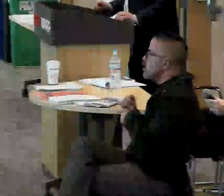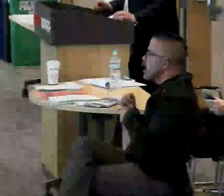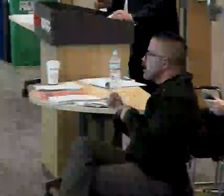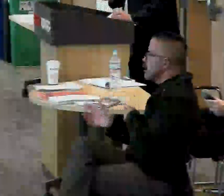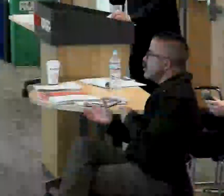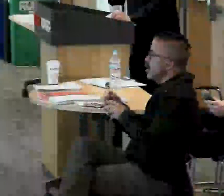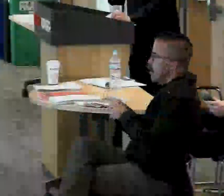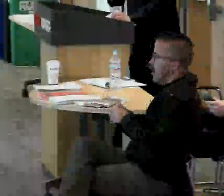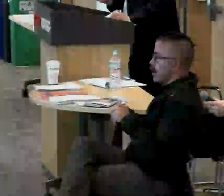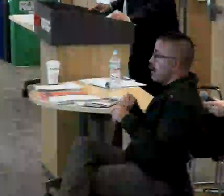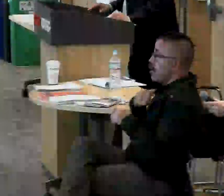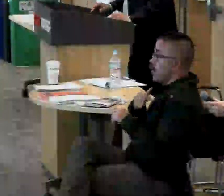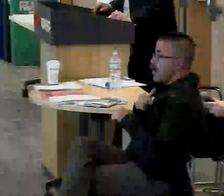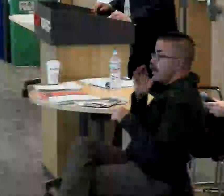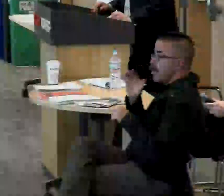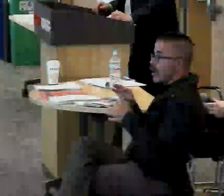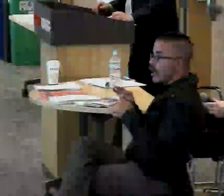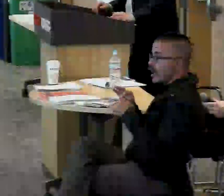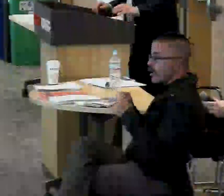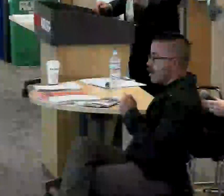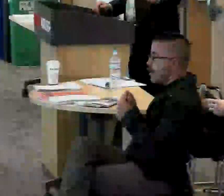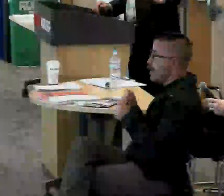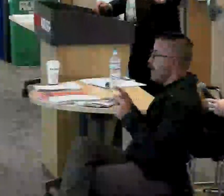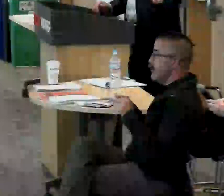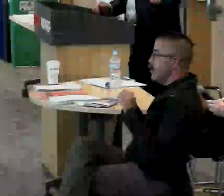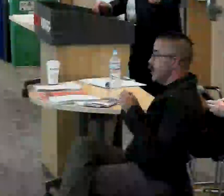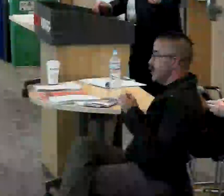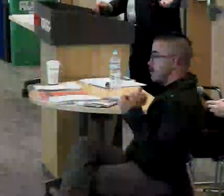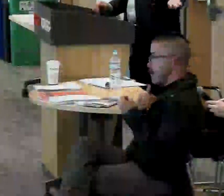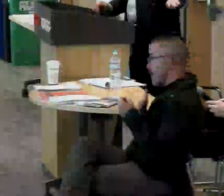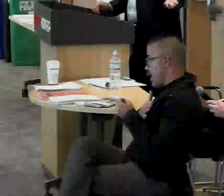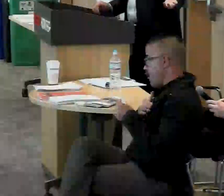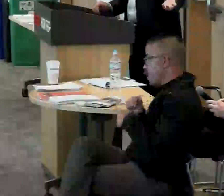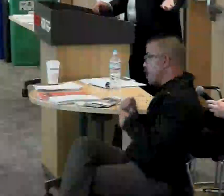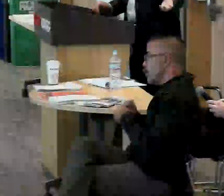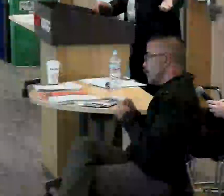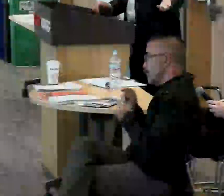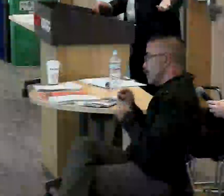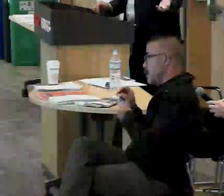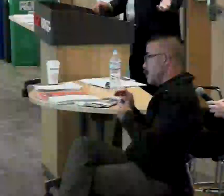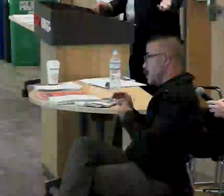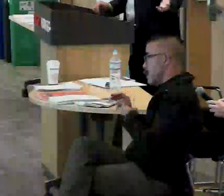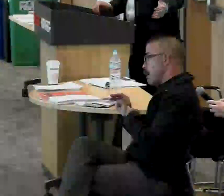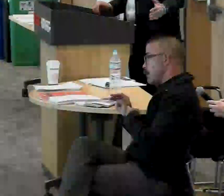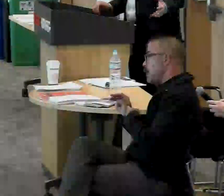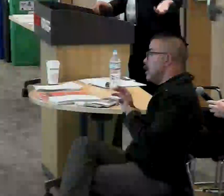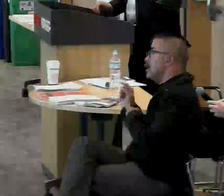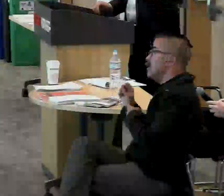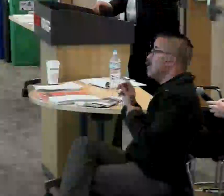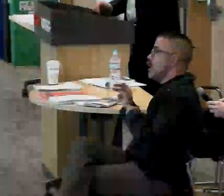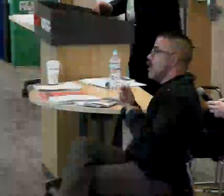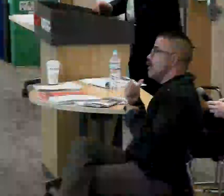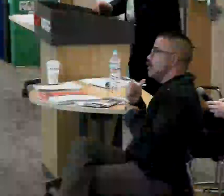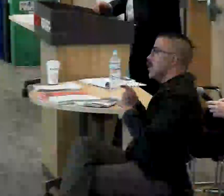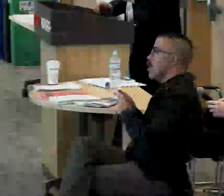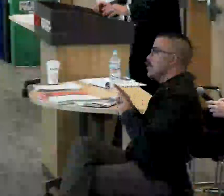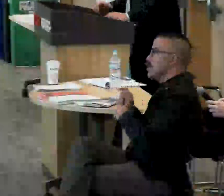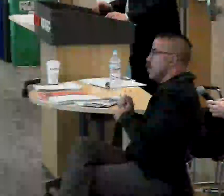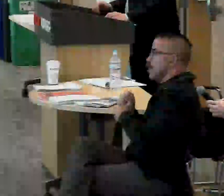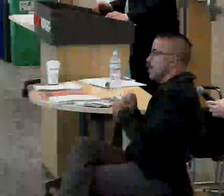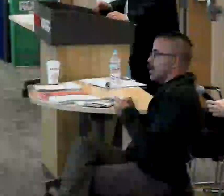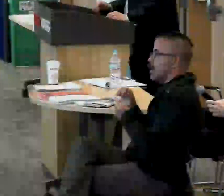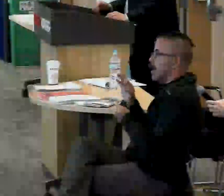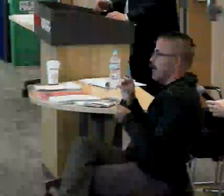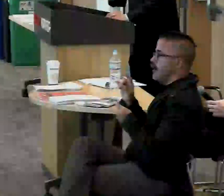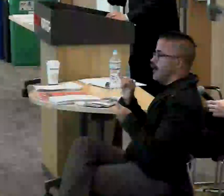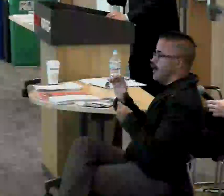with league organizations. I'm really delighted to work with Tom here locally, but Tom's also working with FDIC on a national level to